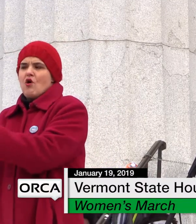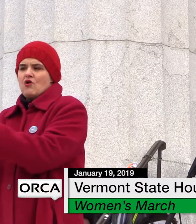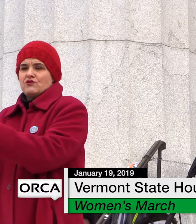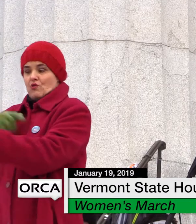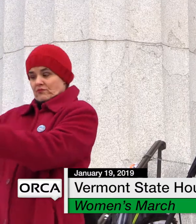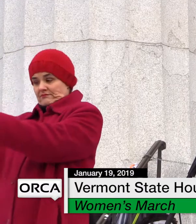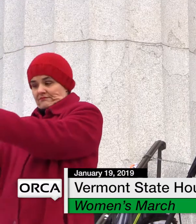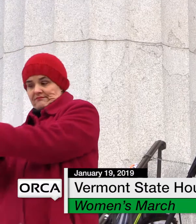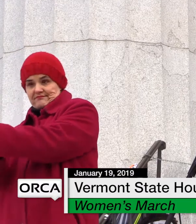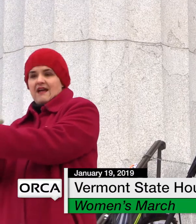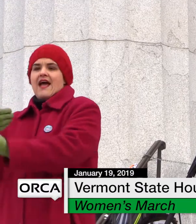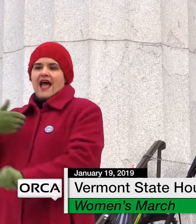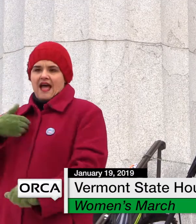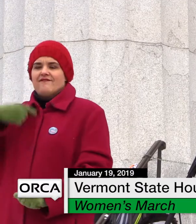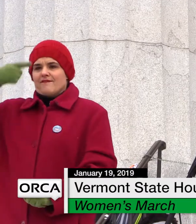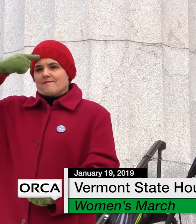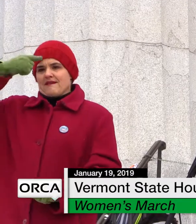diagnosis.